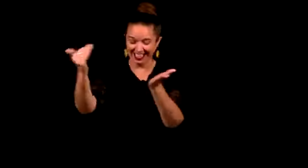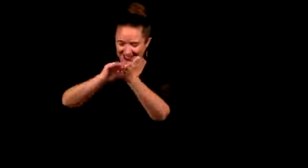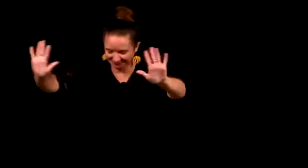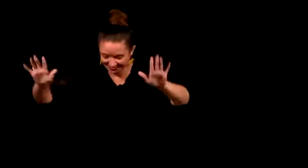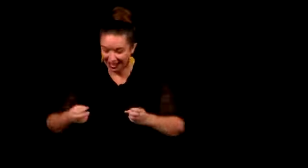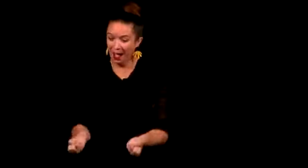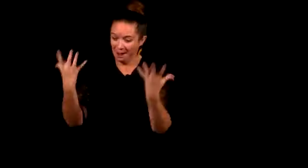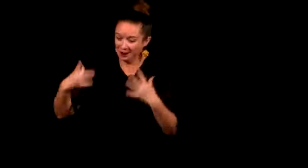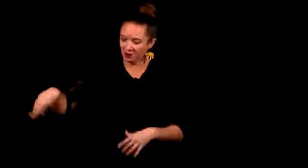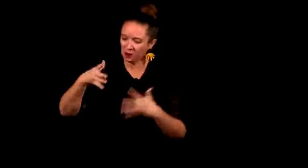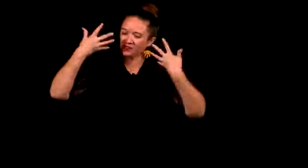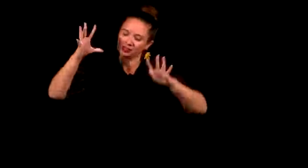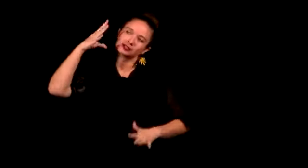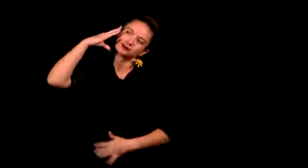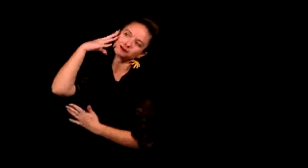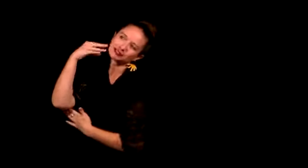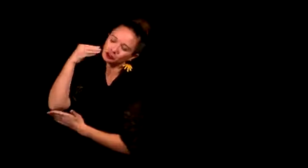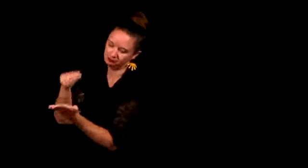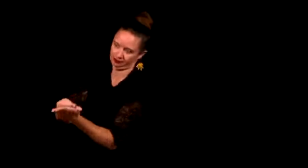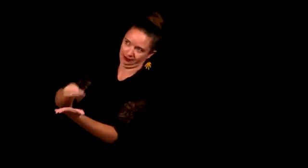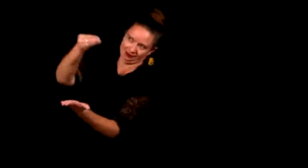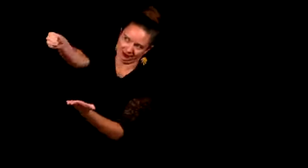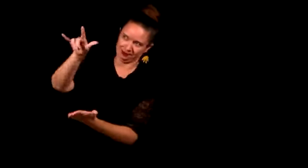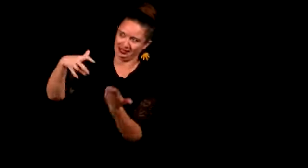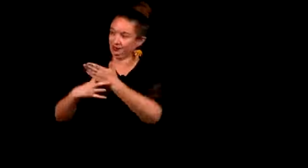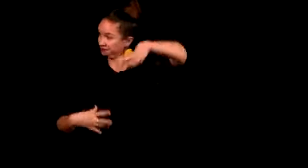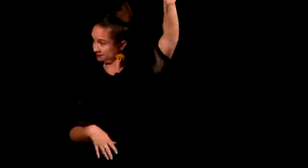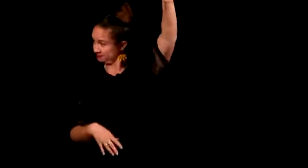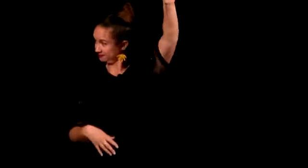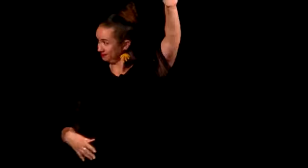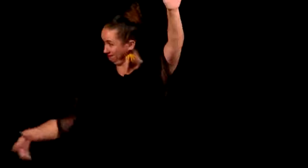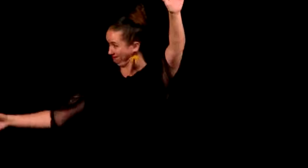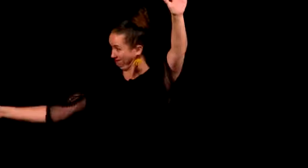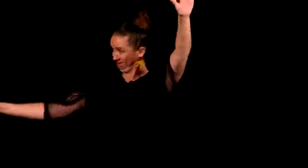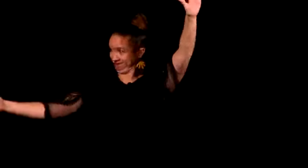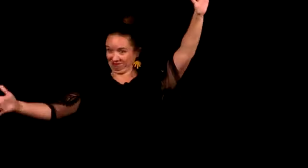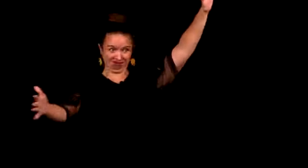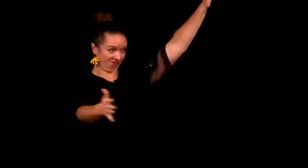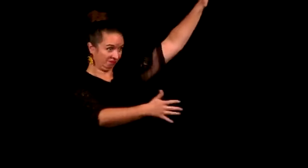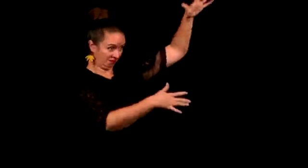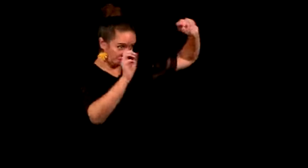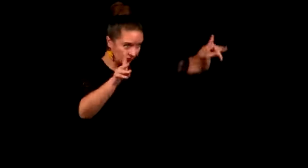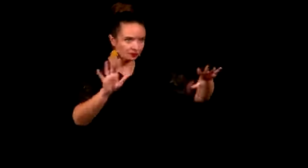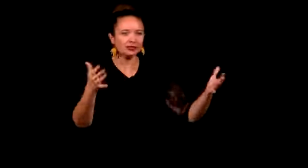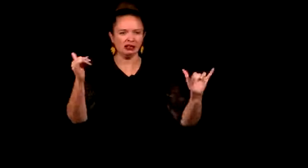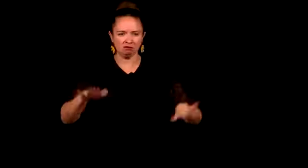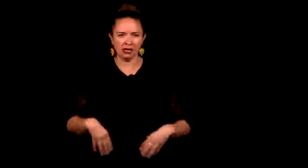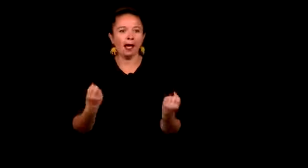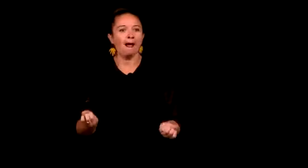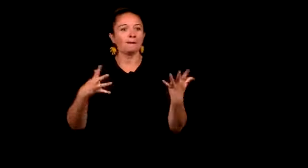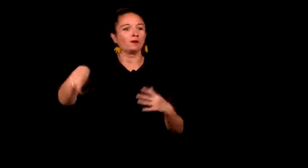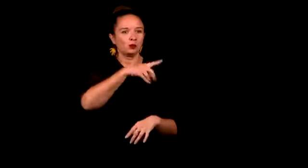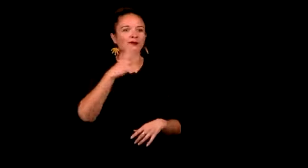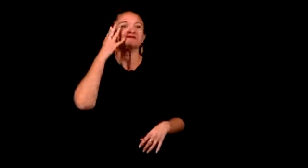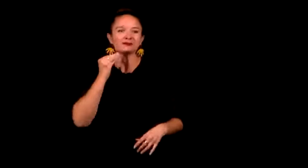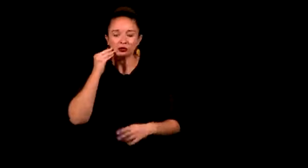necklace. This is why it's dangerous for deaf people to wear necklaces. All right, so let's say you spend a lot of money and you buy a plane ticket, yes? Now,